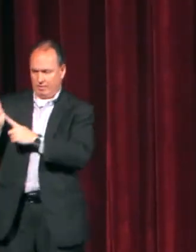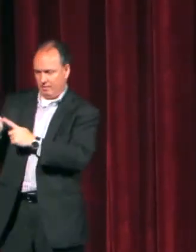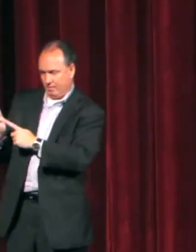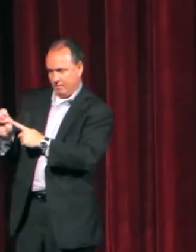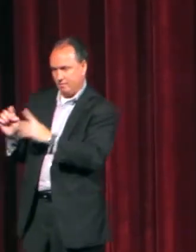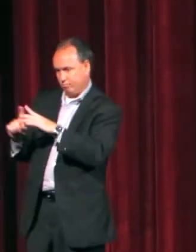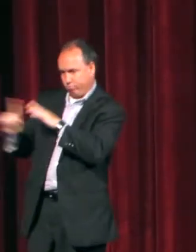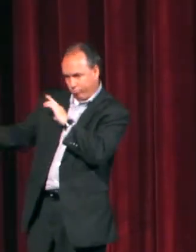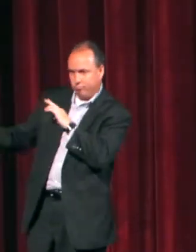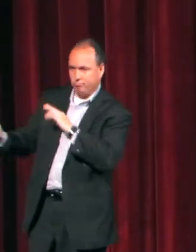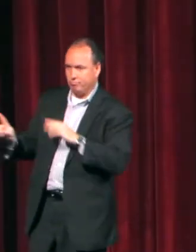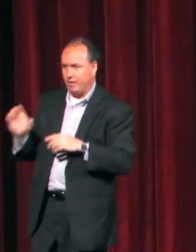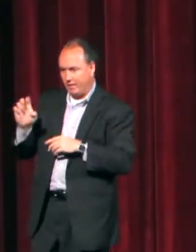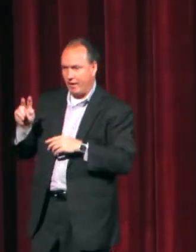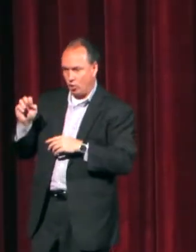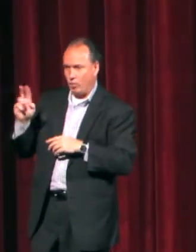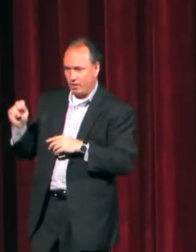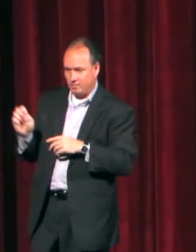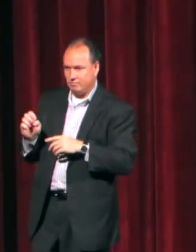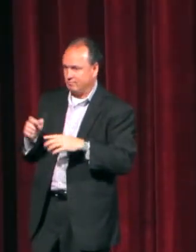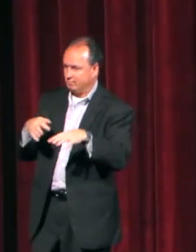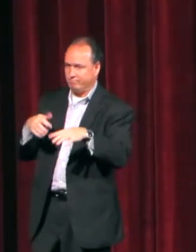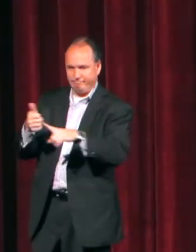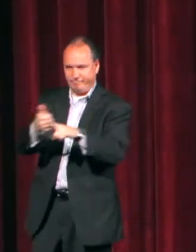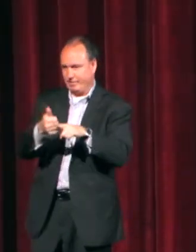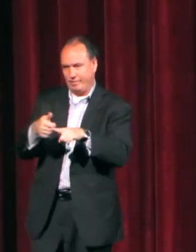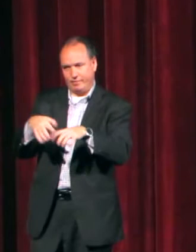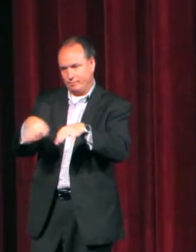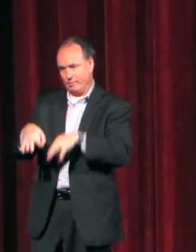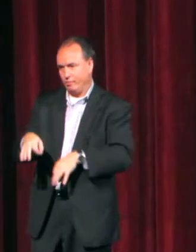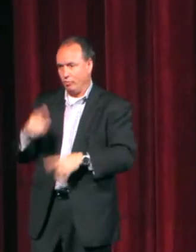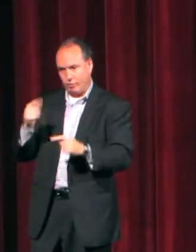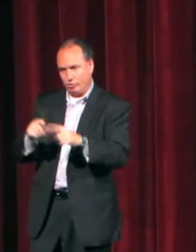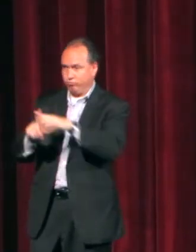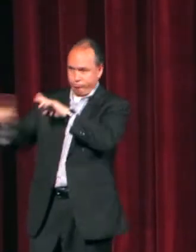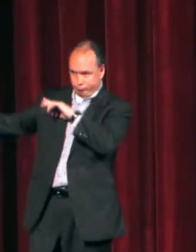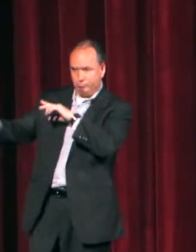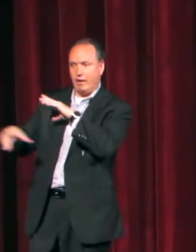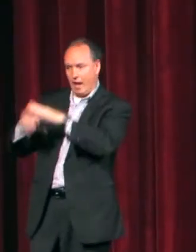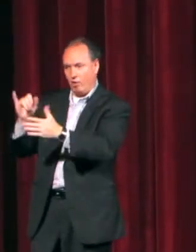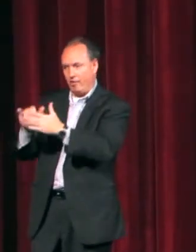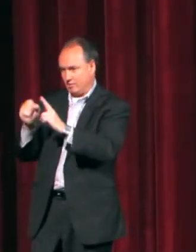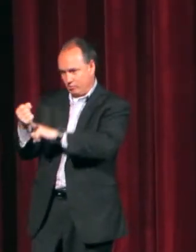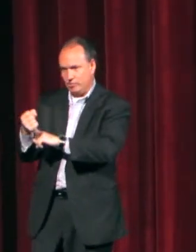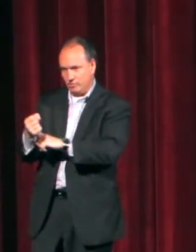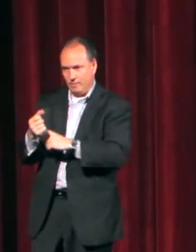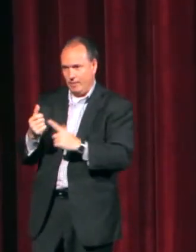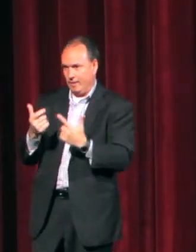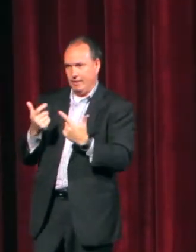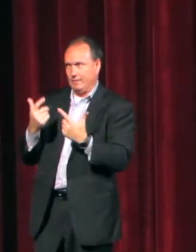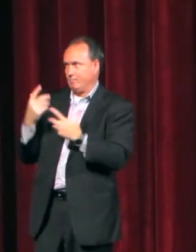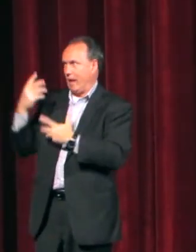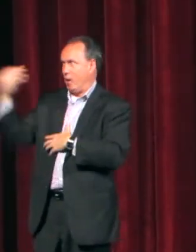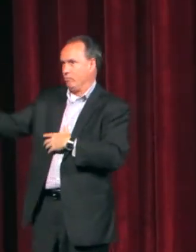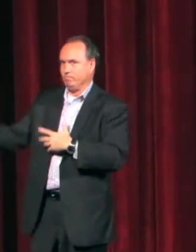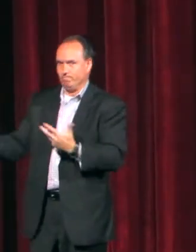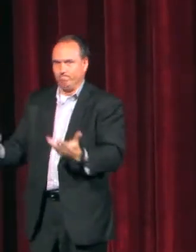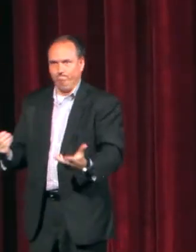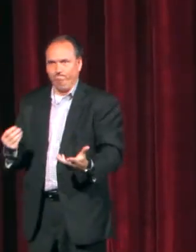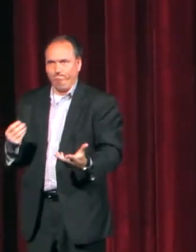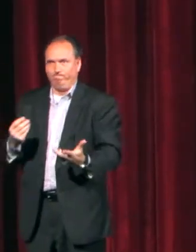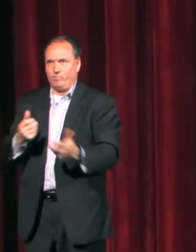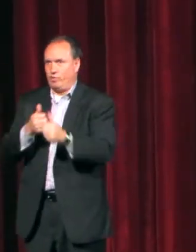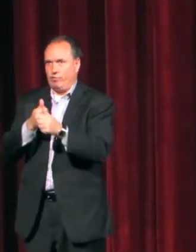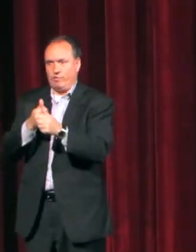evacuate. That evacuate is self-explanatory. You're going to try to get out. Try to get out. No